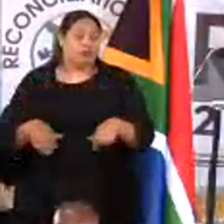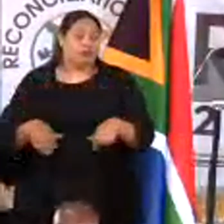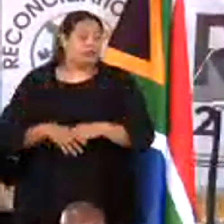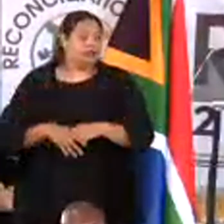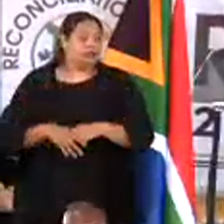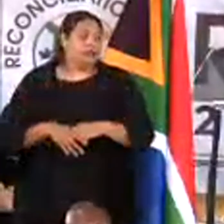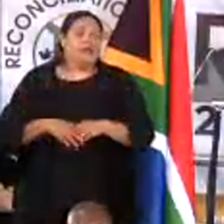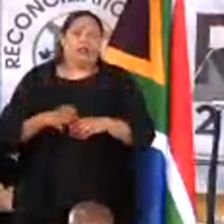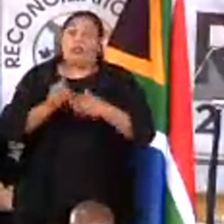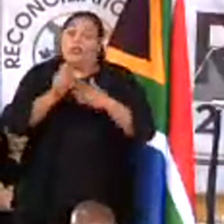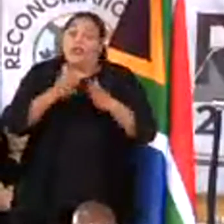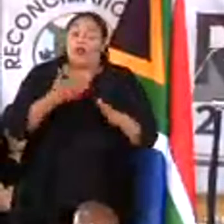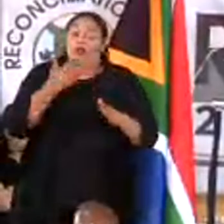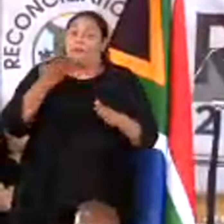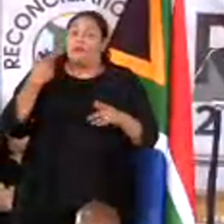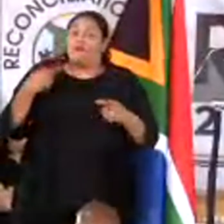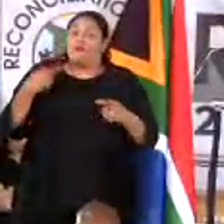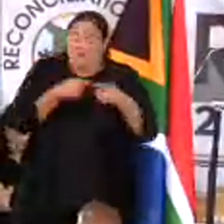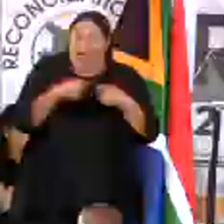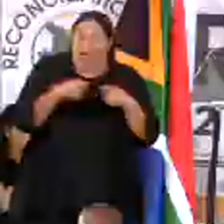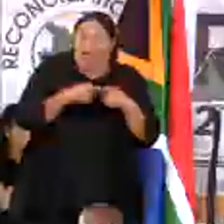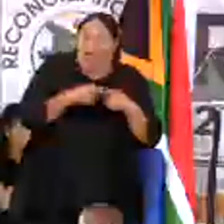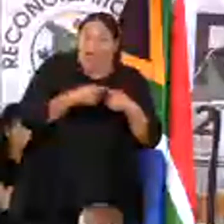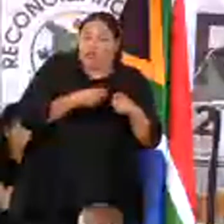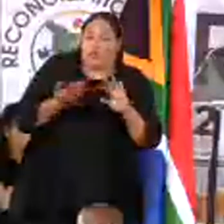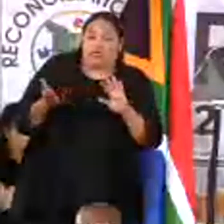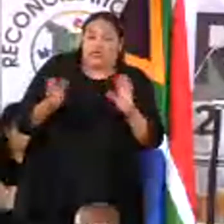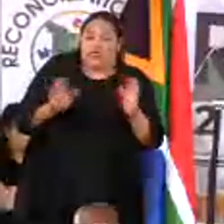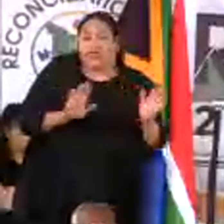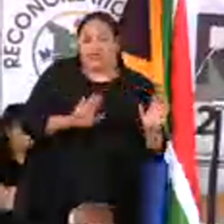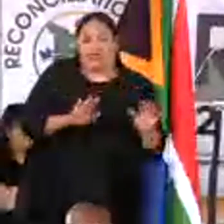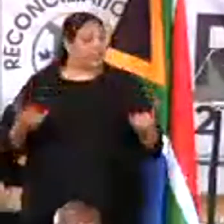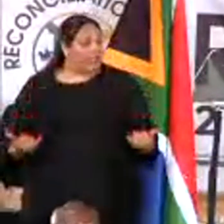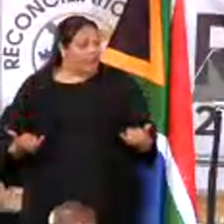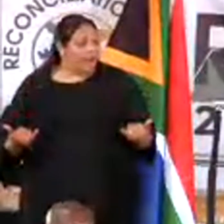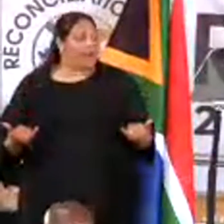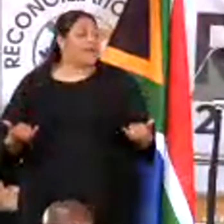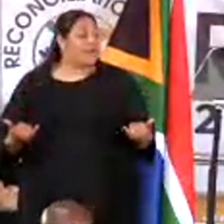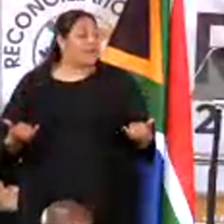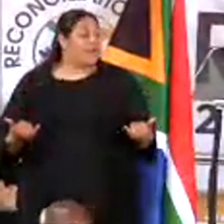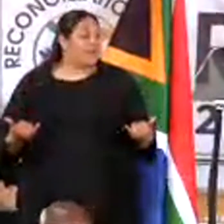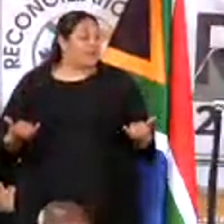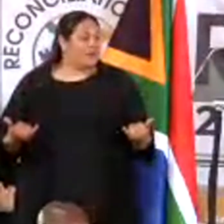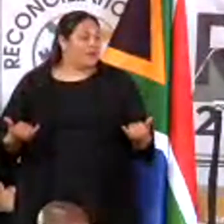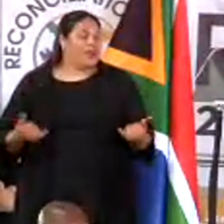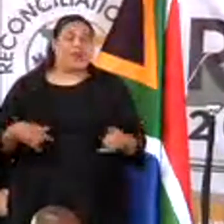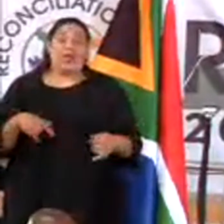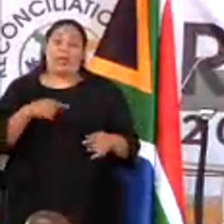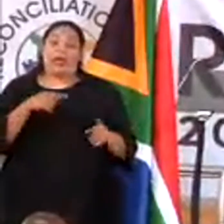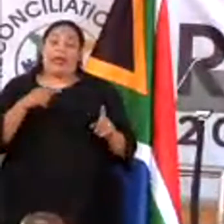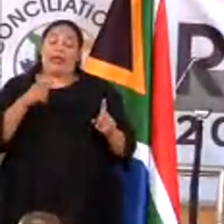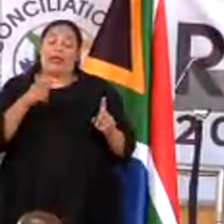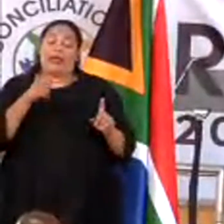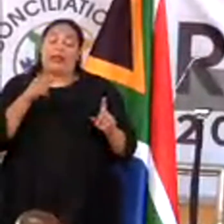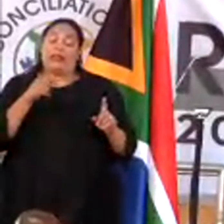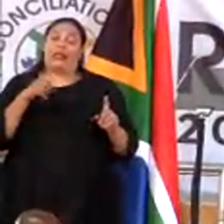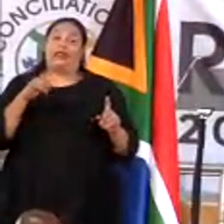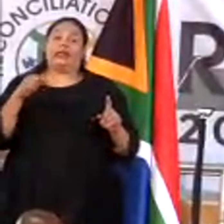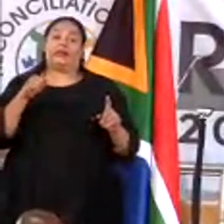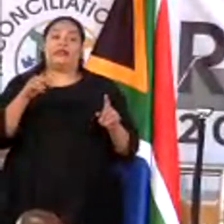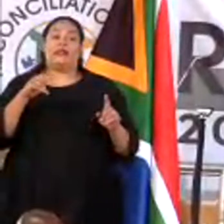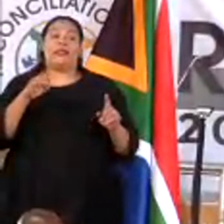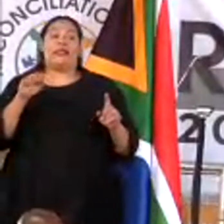who used to fight to the death. Today, Gayton Mackenzie can stand on